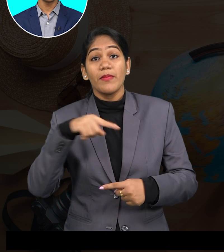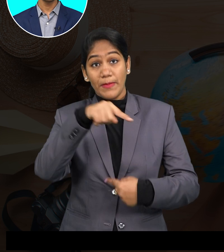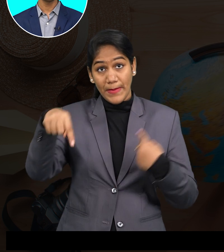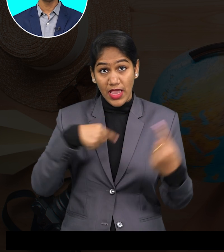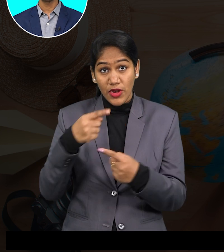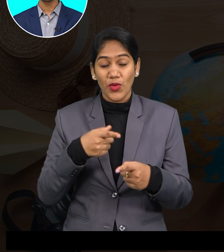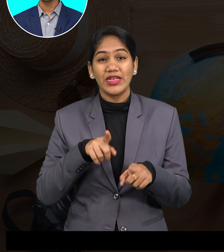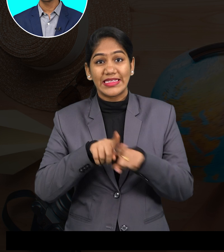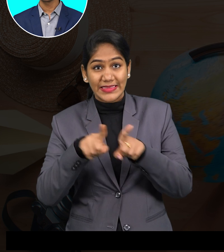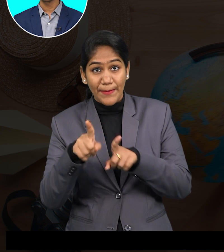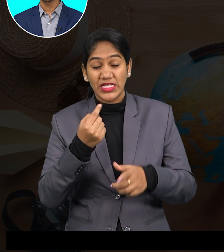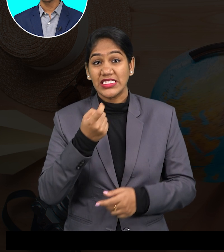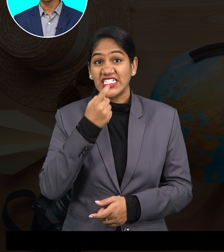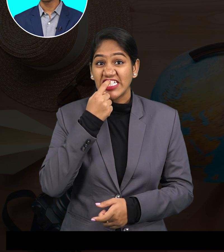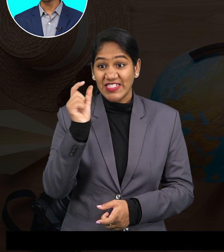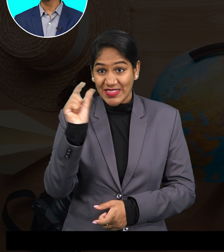chalk,